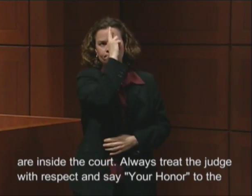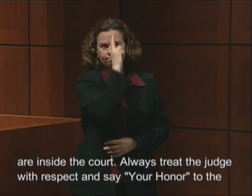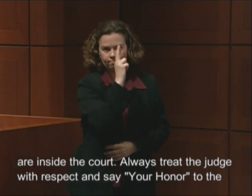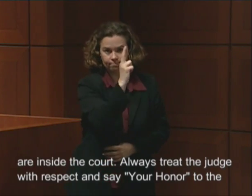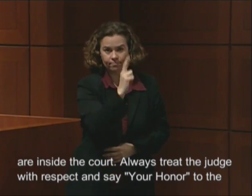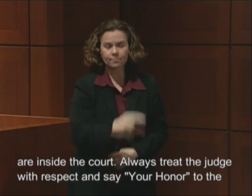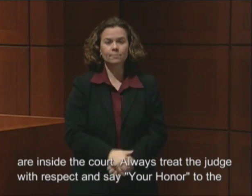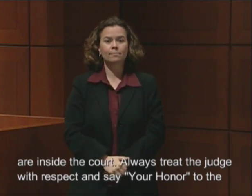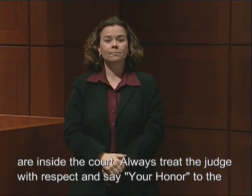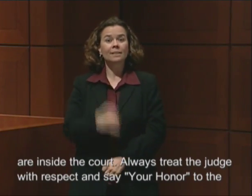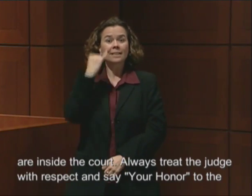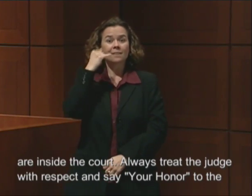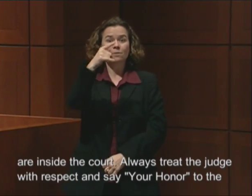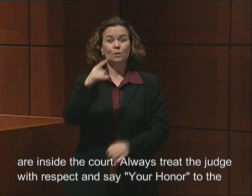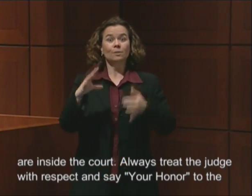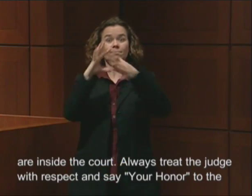say, "Your Honor," to the judge.